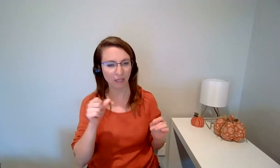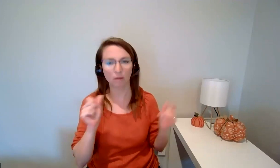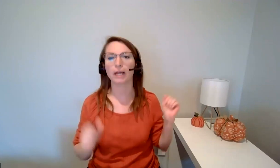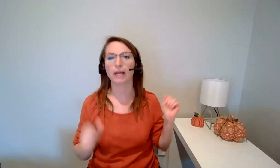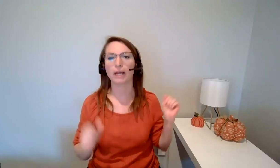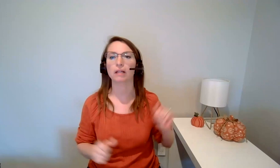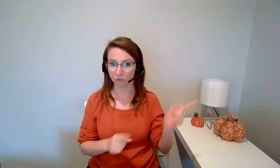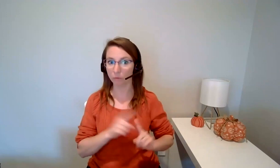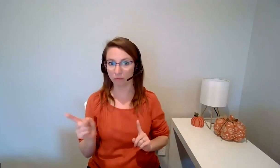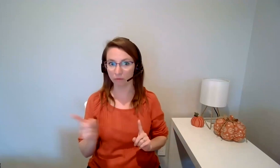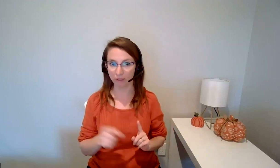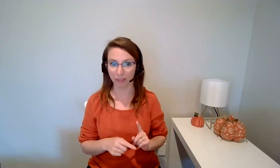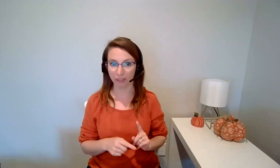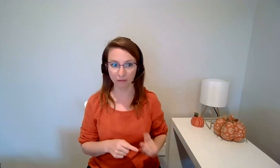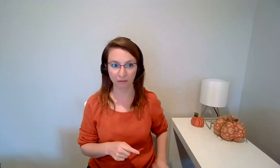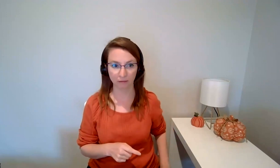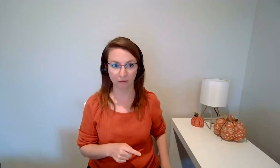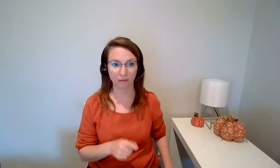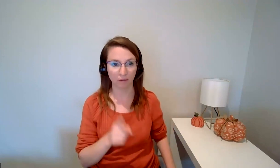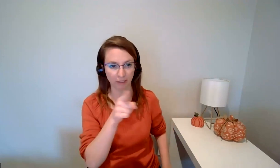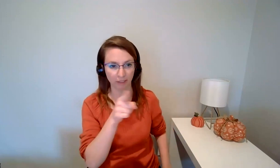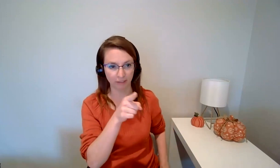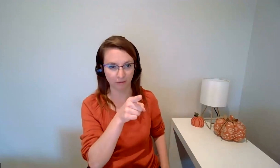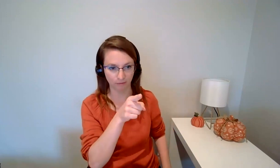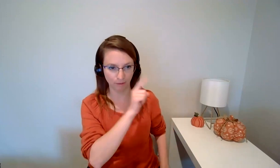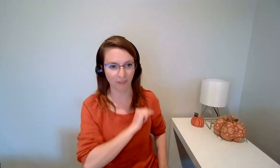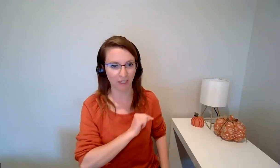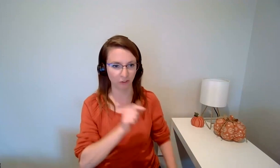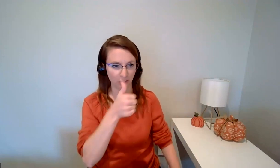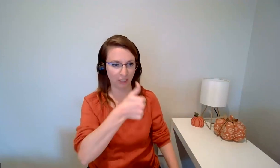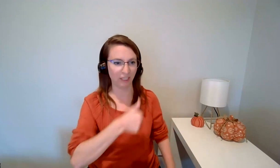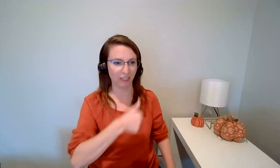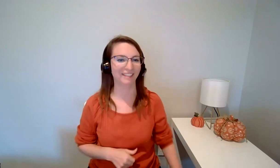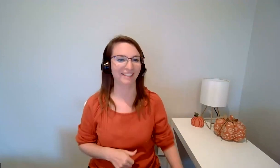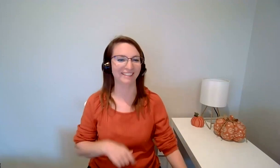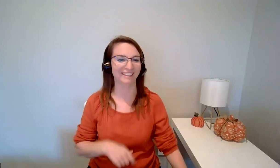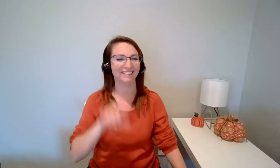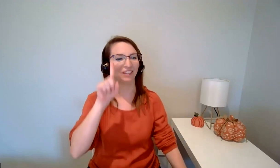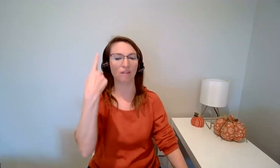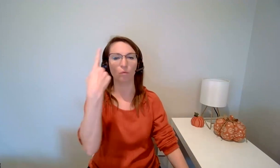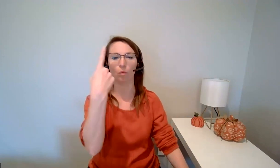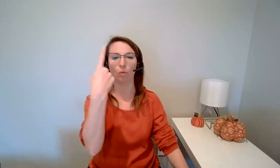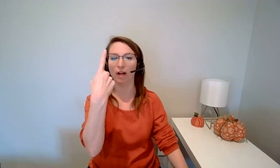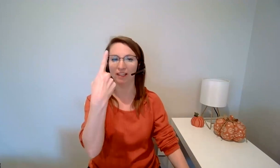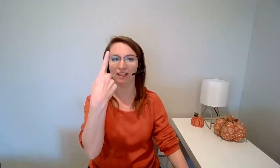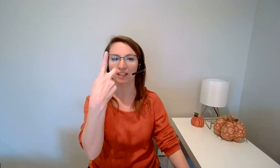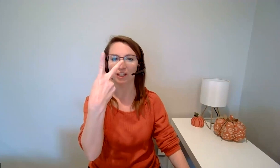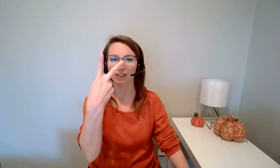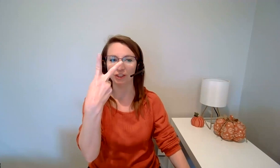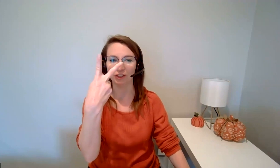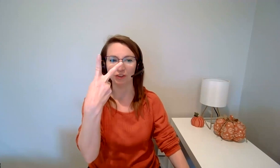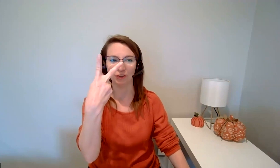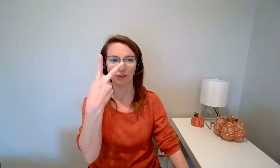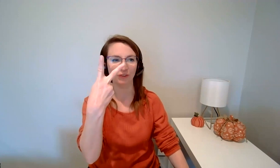Yeah, okay, let's go through 1 through 10. All right, I see, yep, Ashley, you got it. So we have 1,